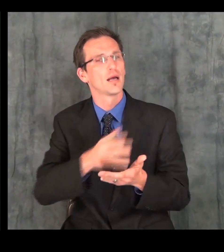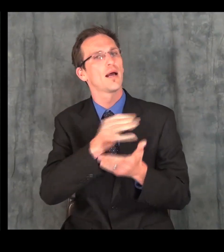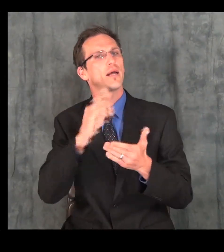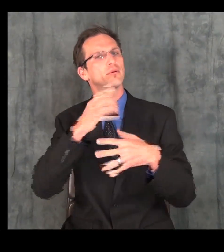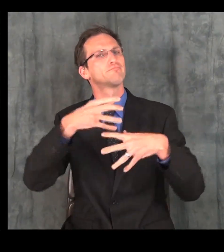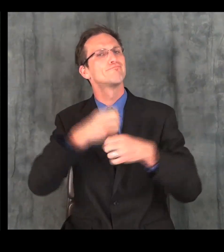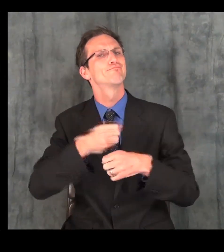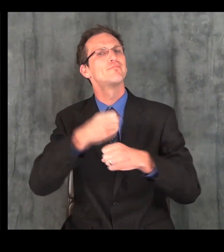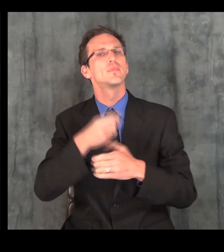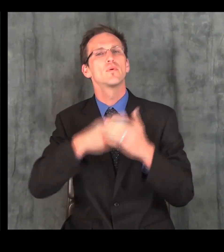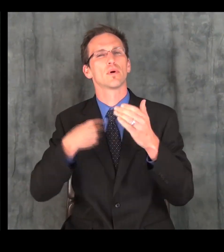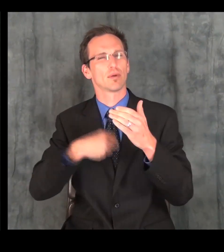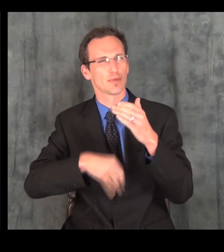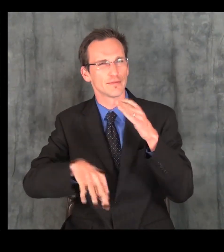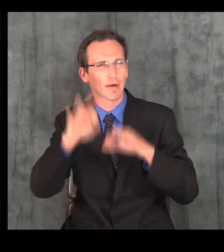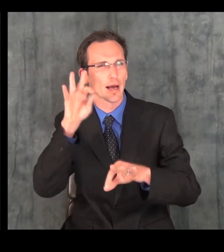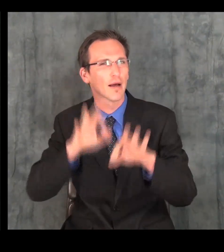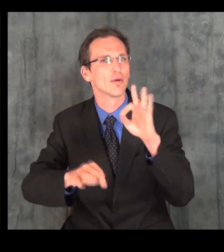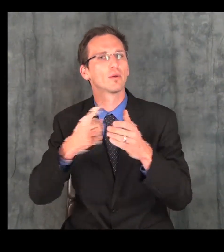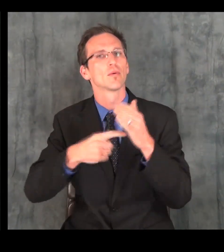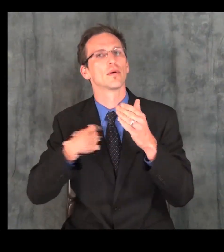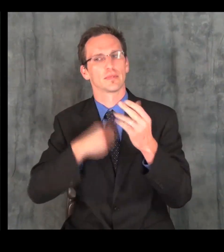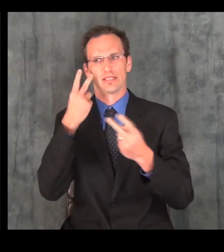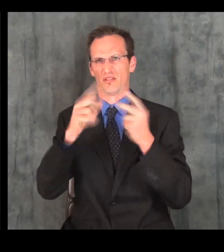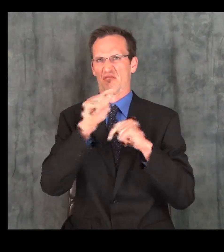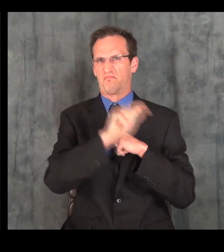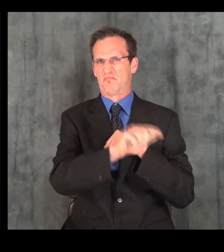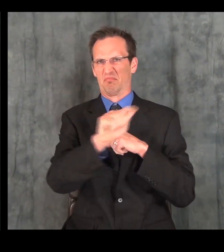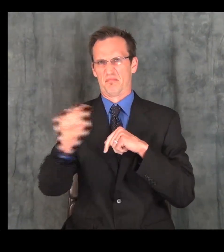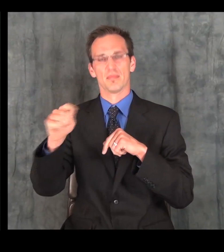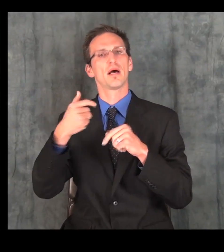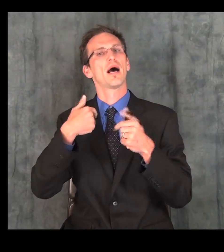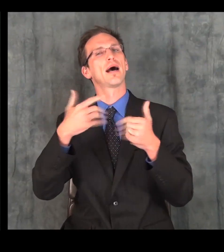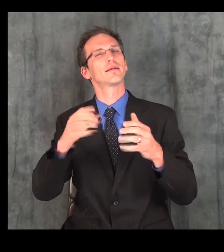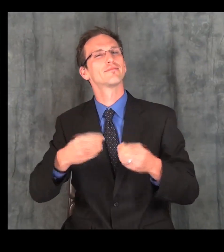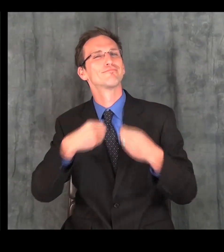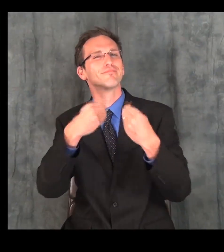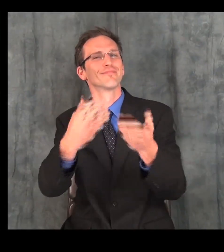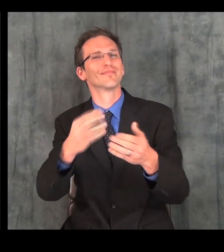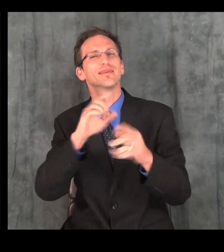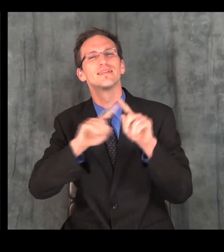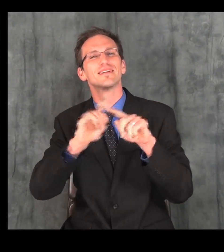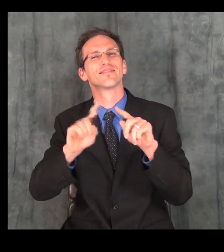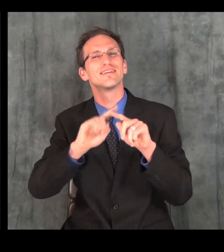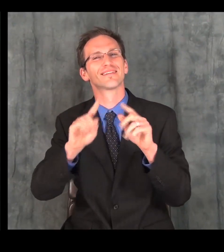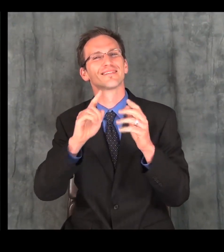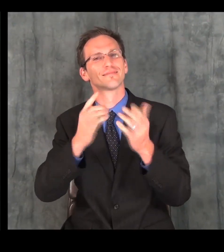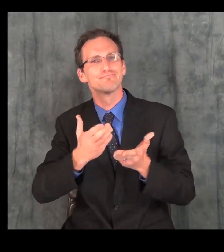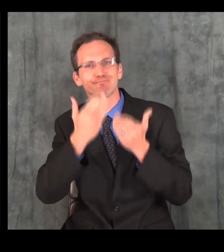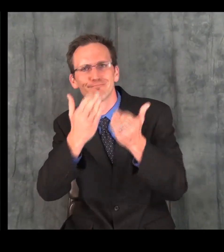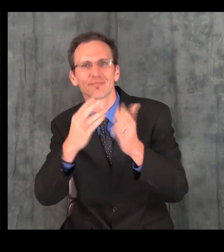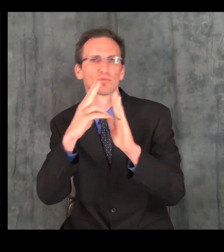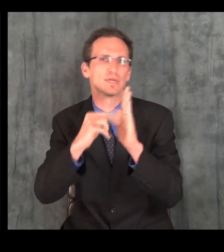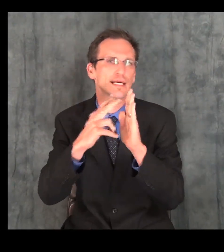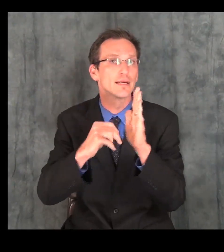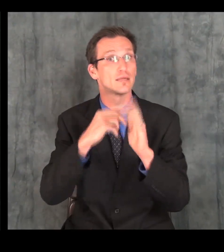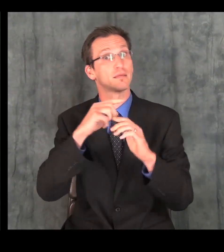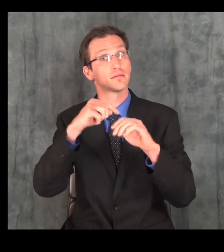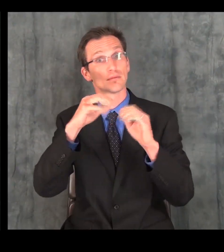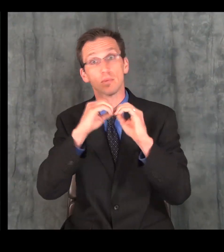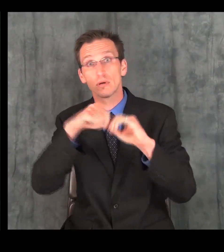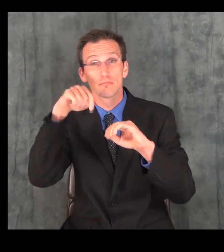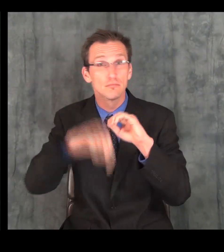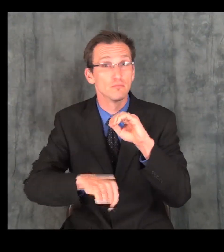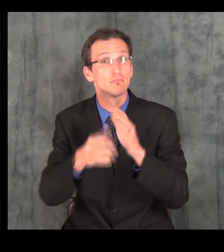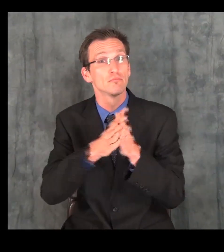we found. And I have provided a couple of references for reading, so if you're interested in reading up a bit more about the study and getting some